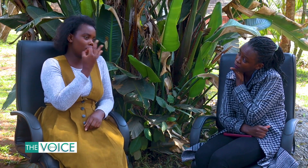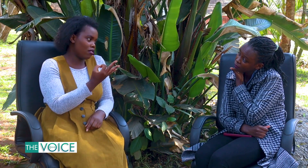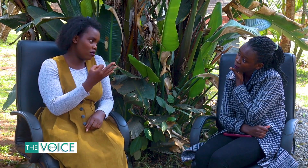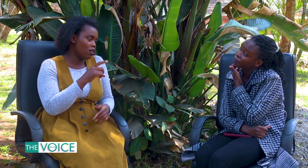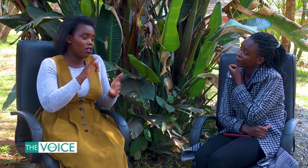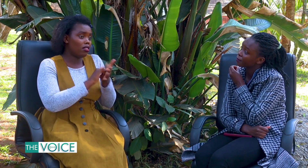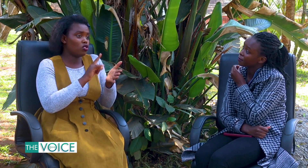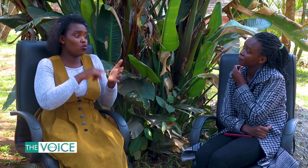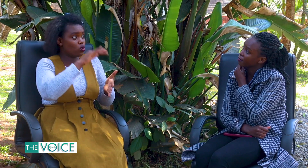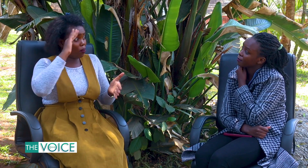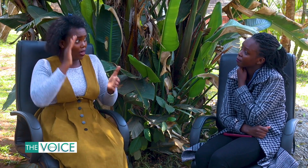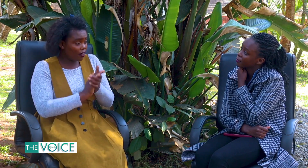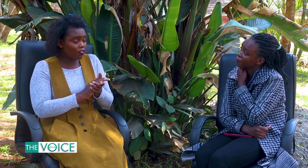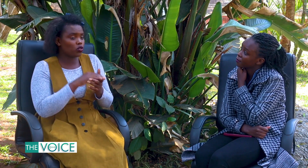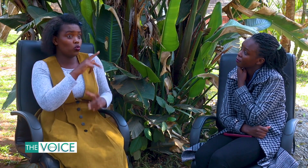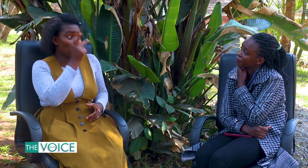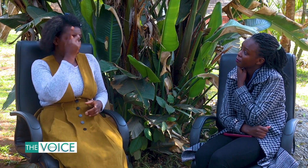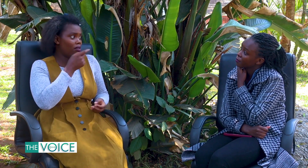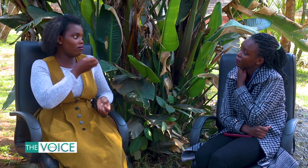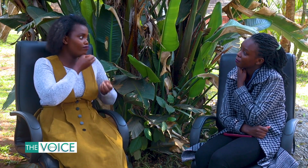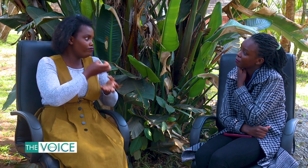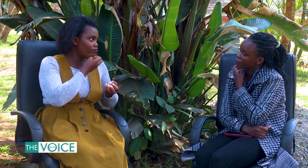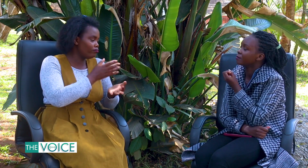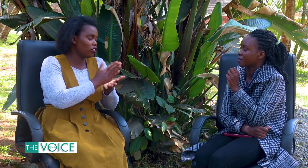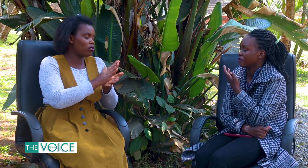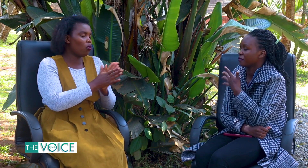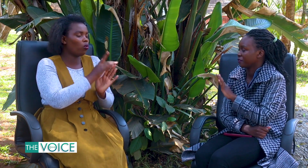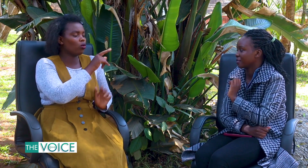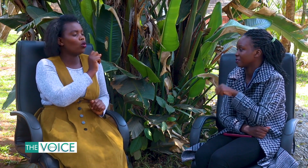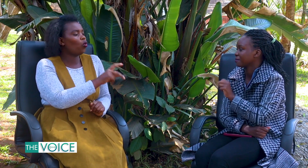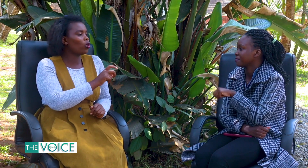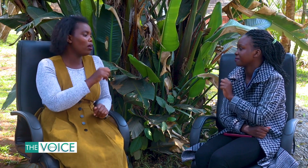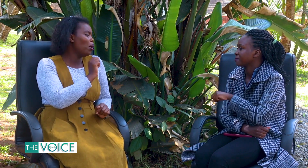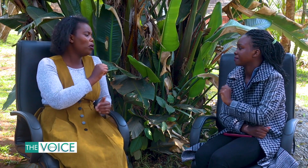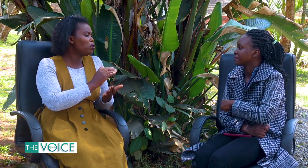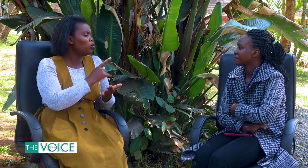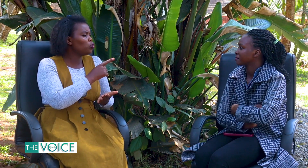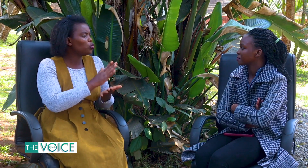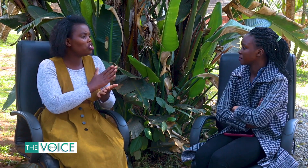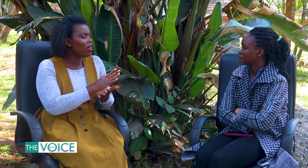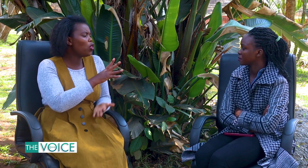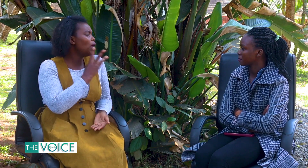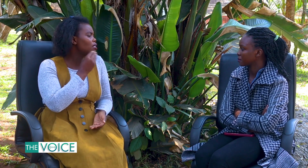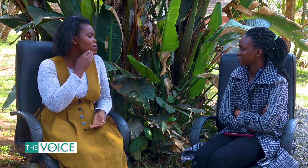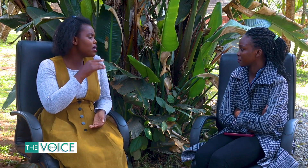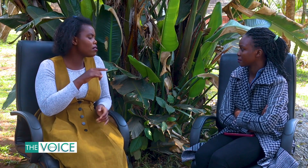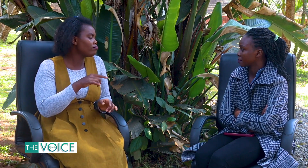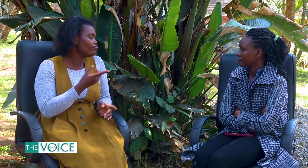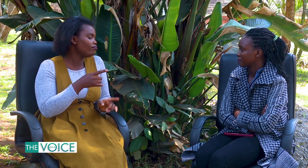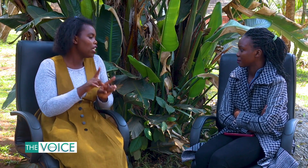Can you please tell us As a deaf person, how did